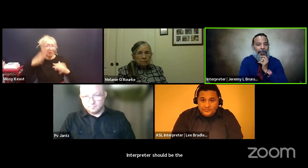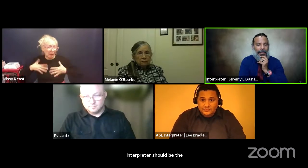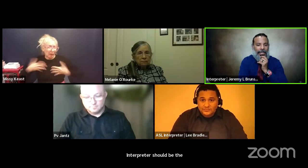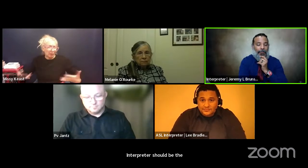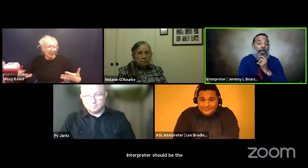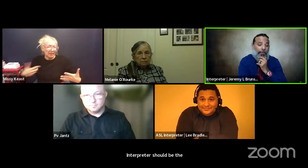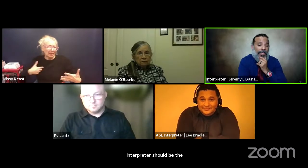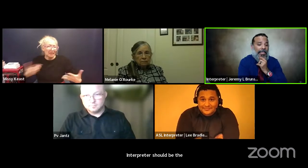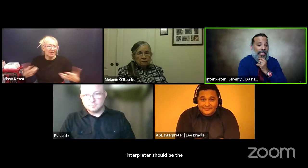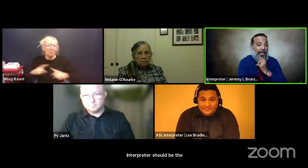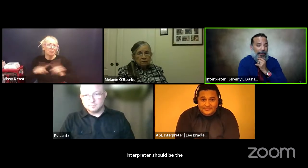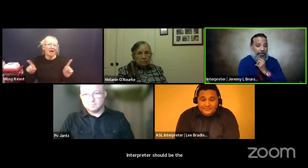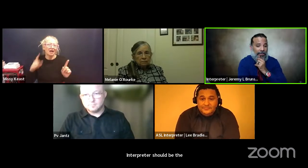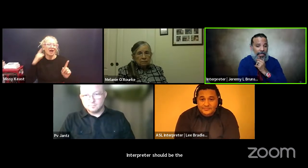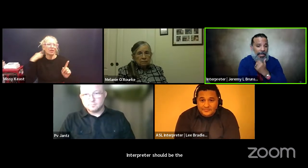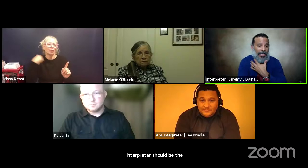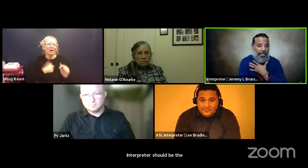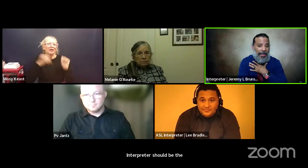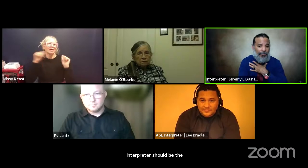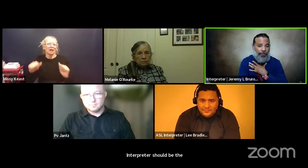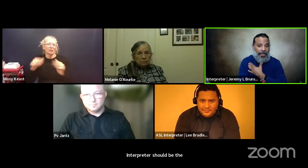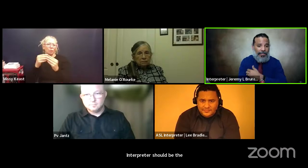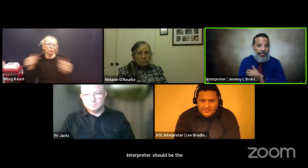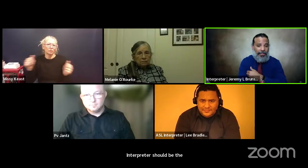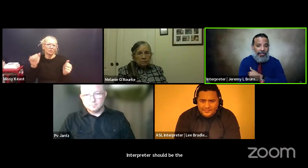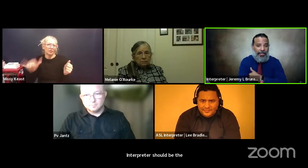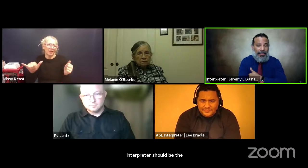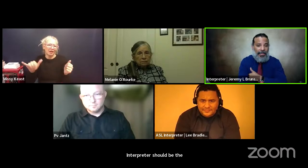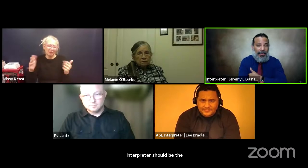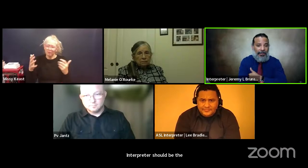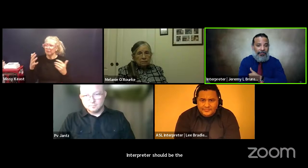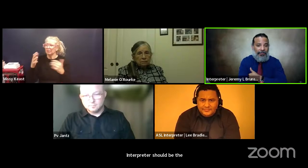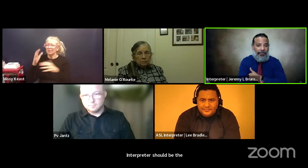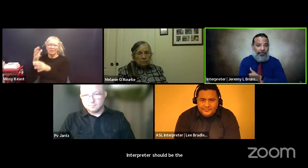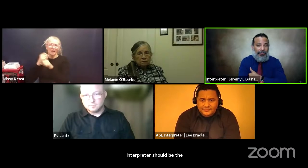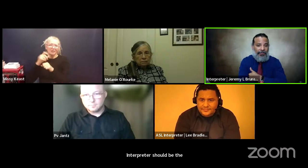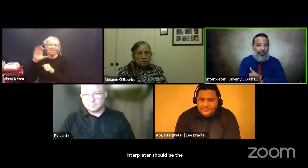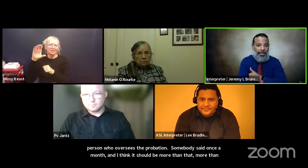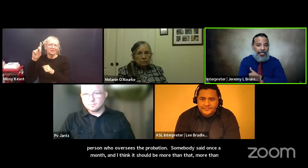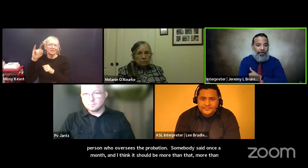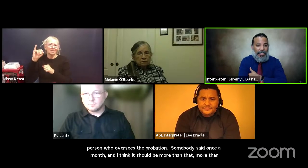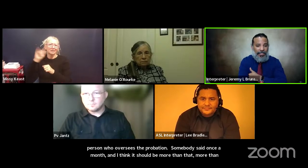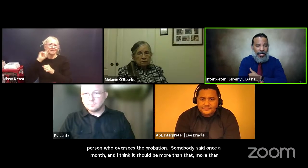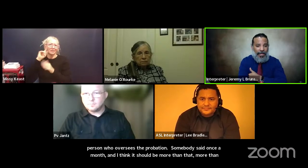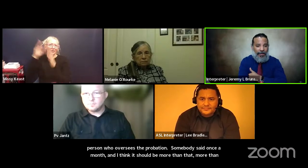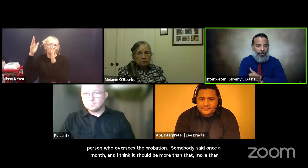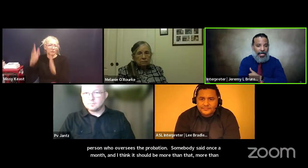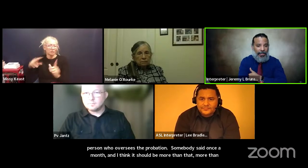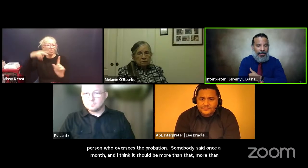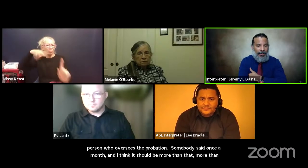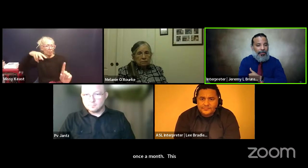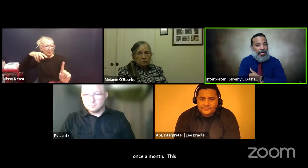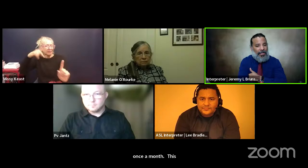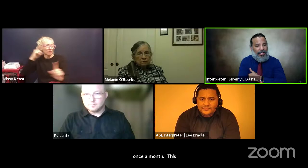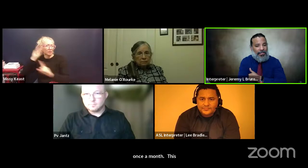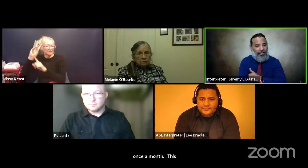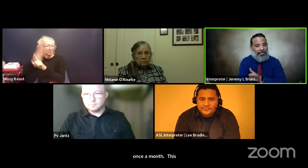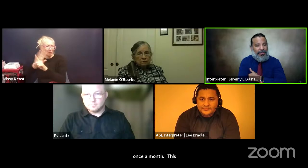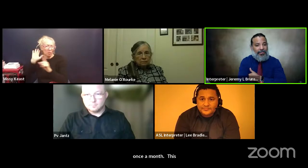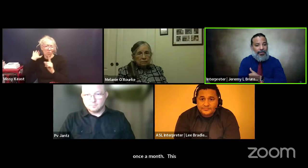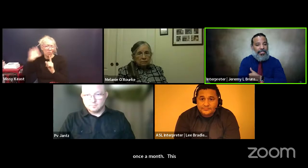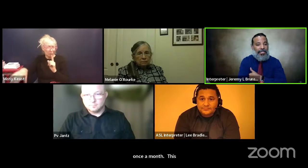It's just complicated, more complicated than I thought it was, I have to admit. I think we can solve that if we got maybe